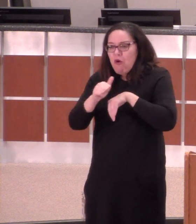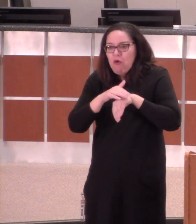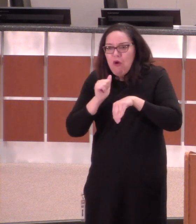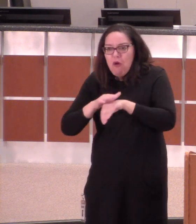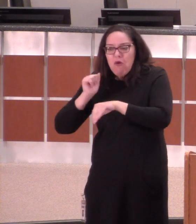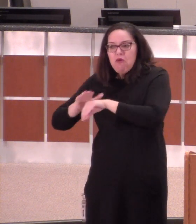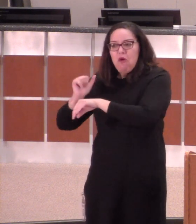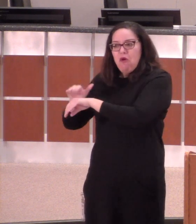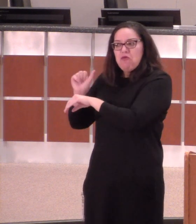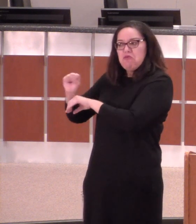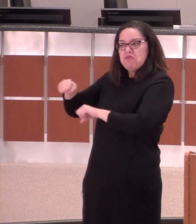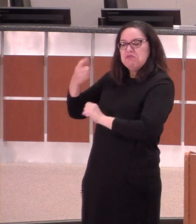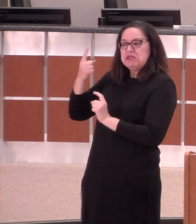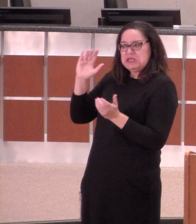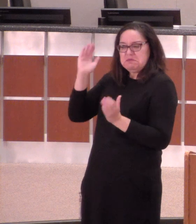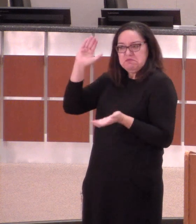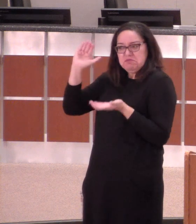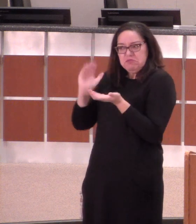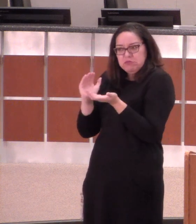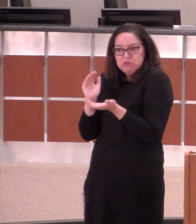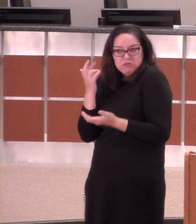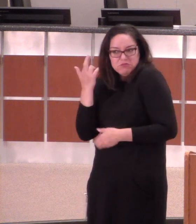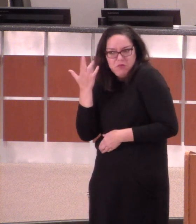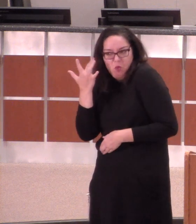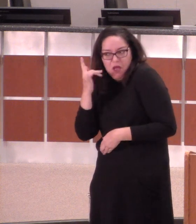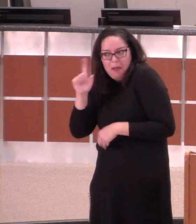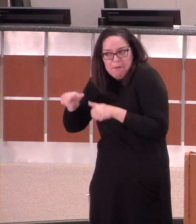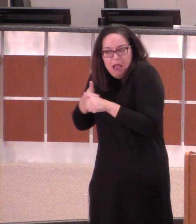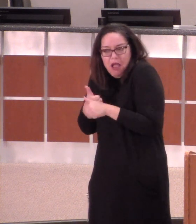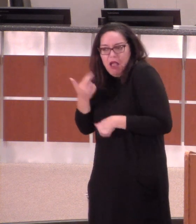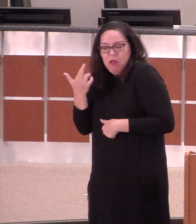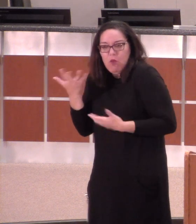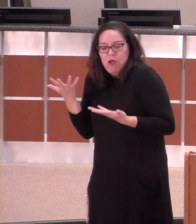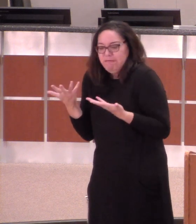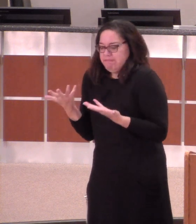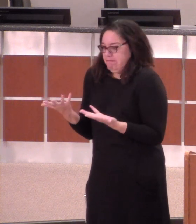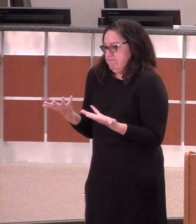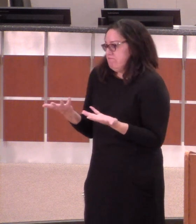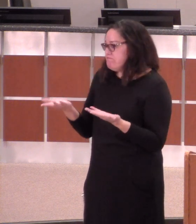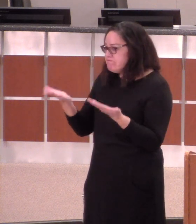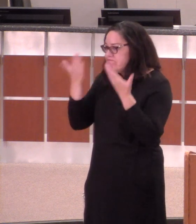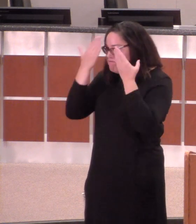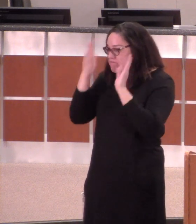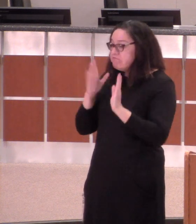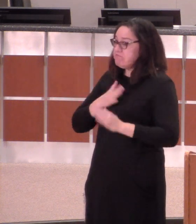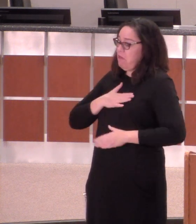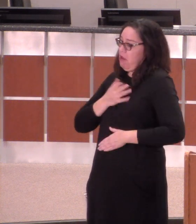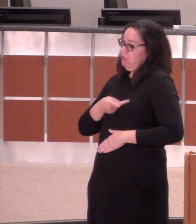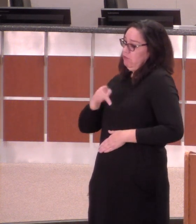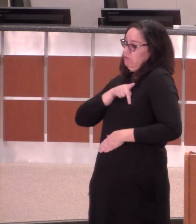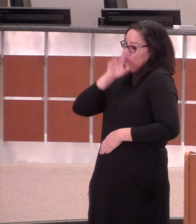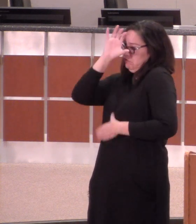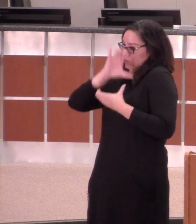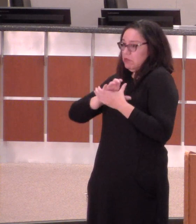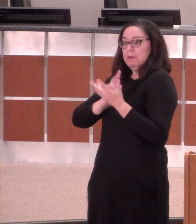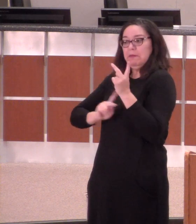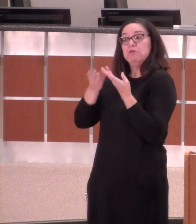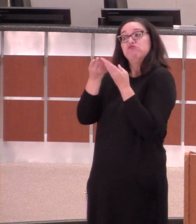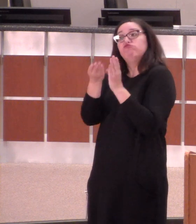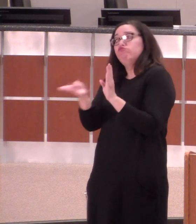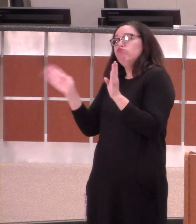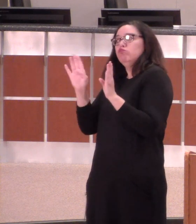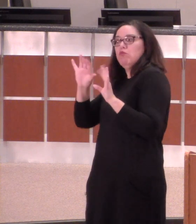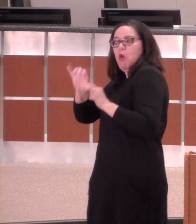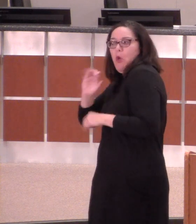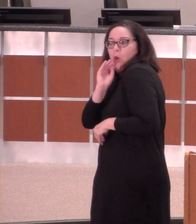to, it's really not known. Personally, I would believe that people are home more, and so property crimes are way